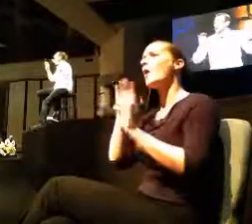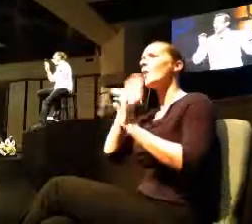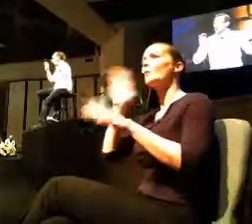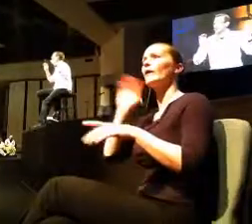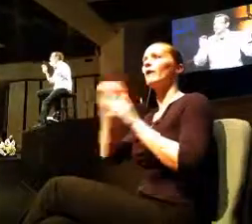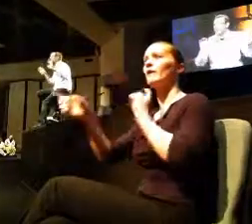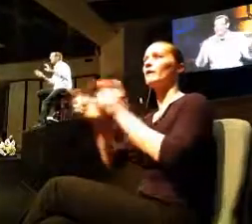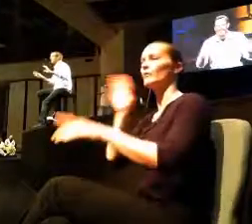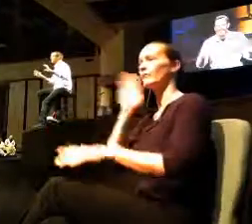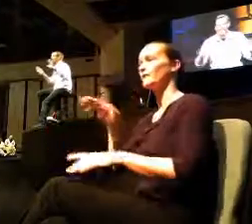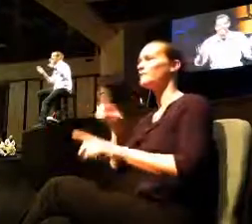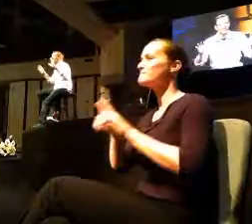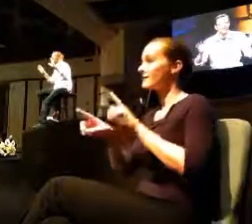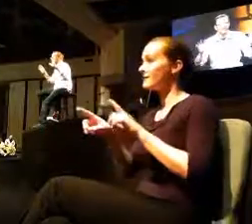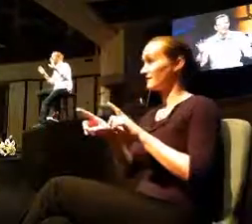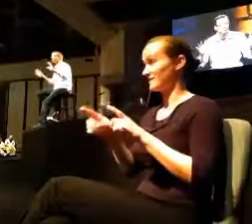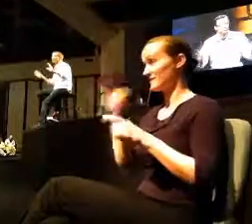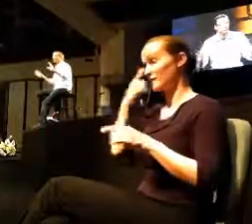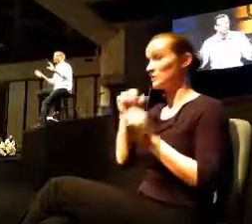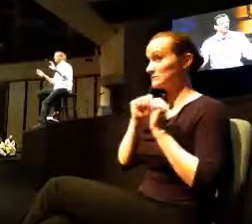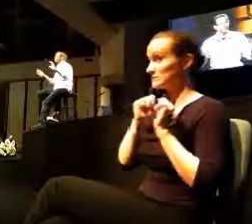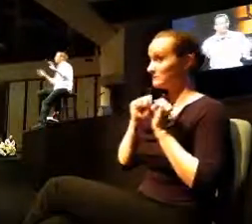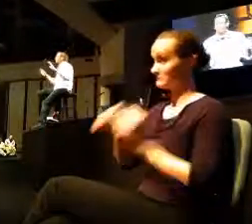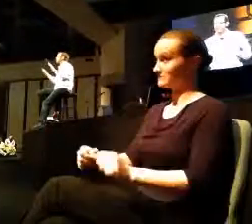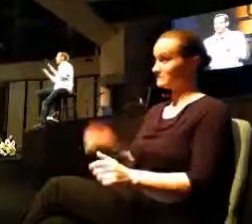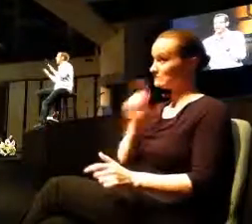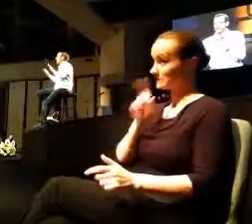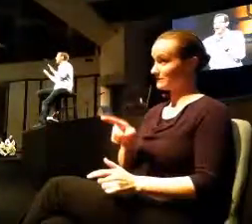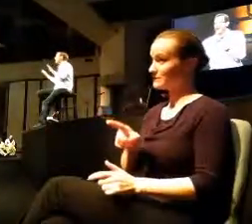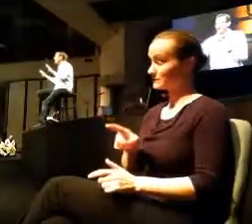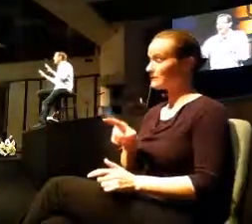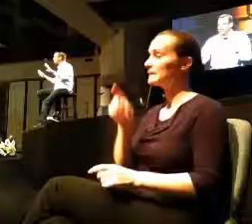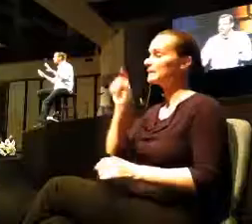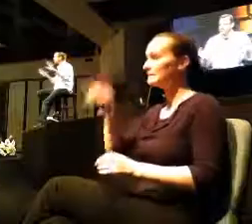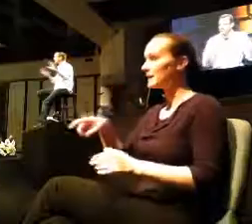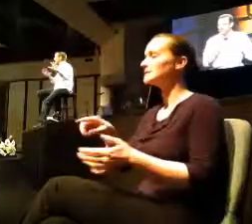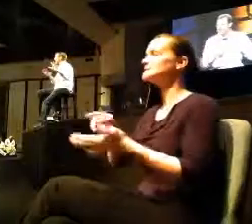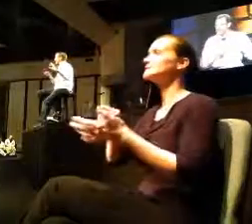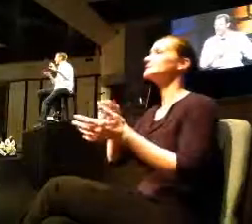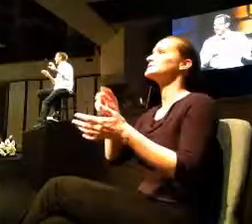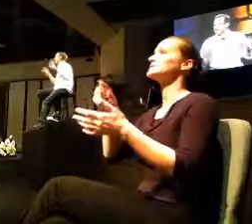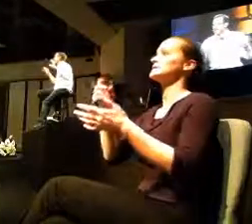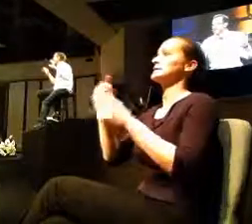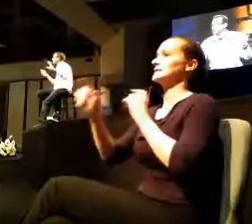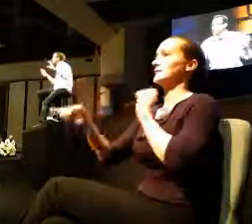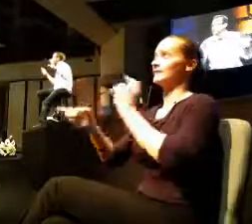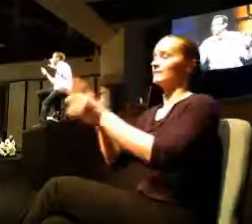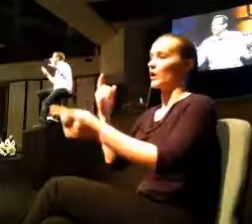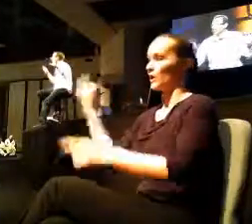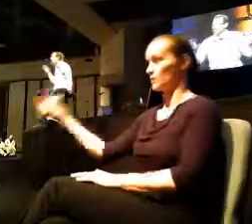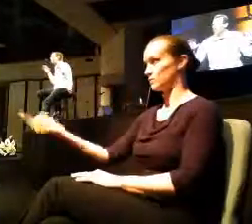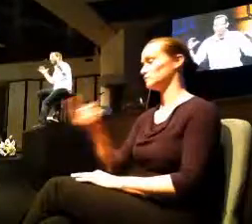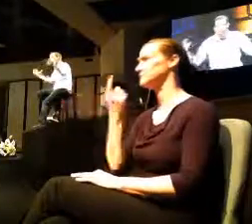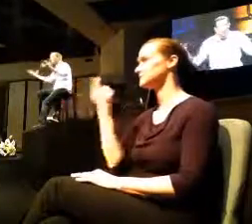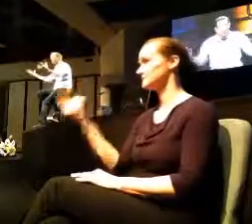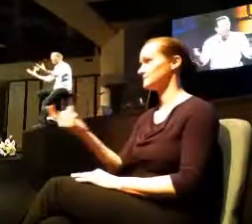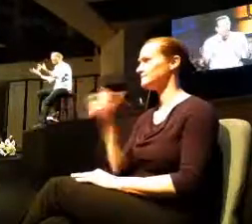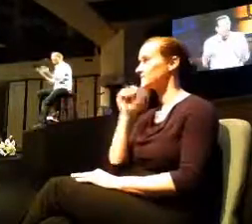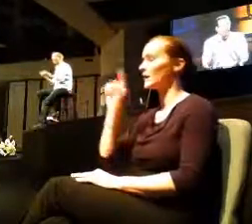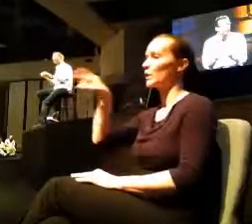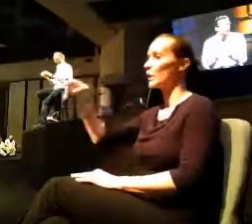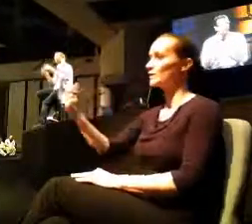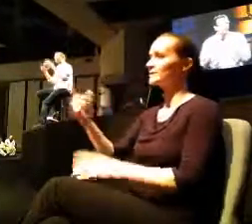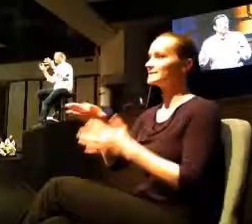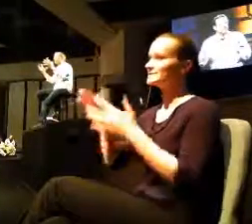it. To sustain a movement means a constant sustaining. It means that the people of